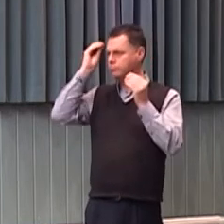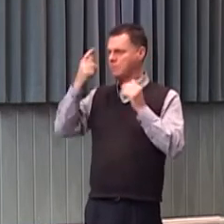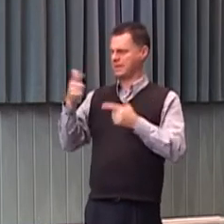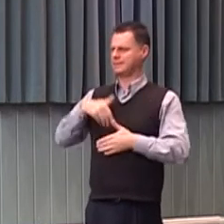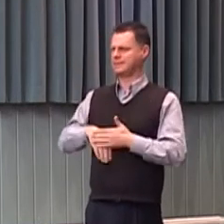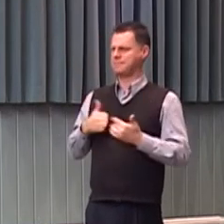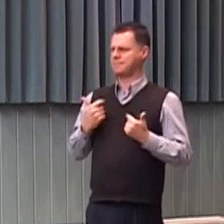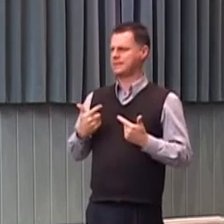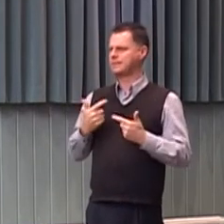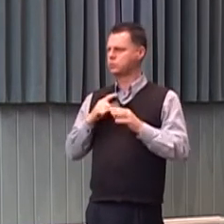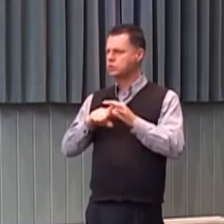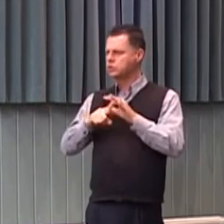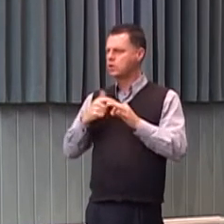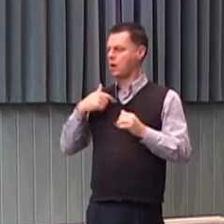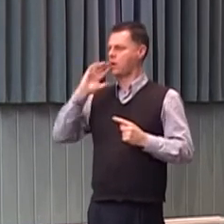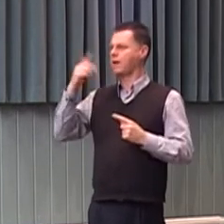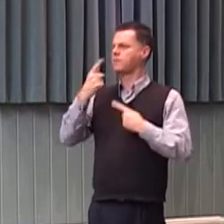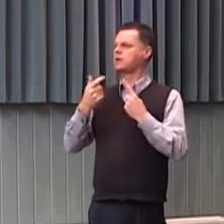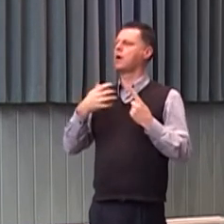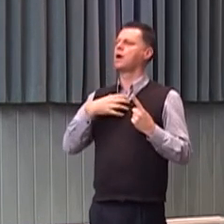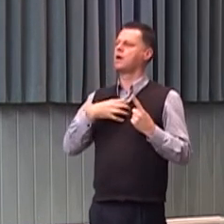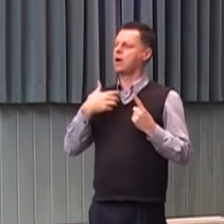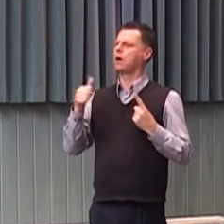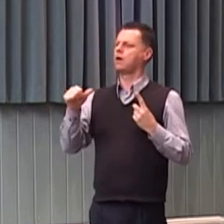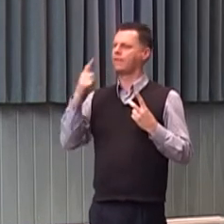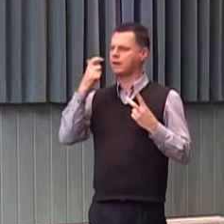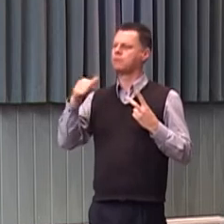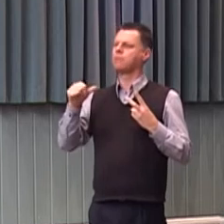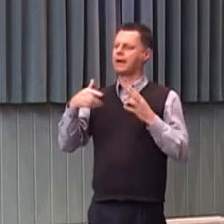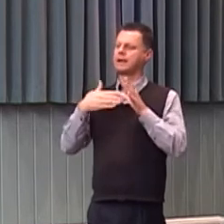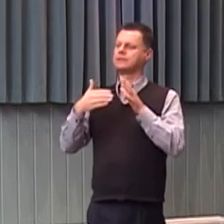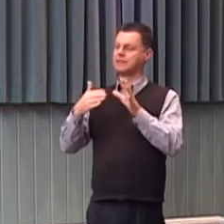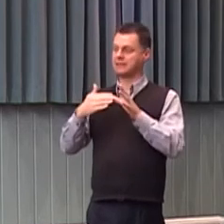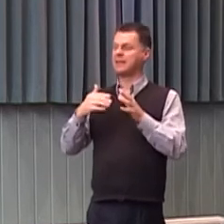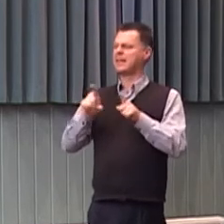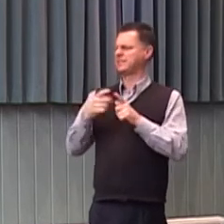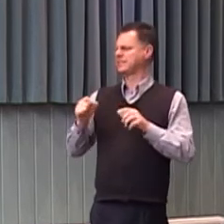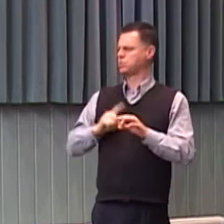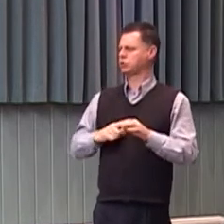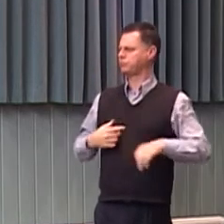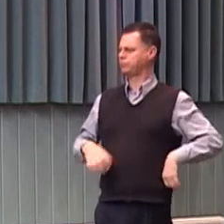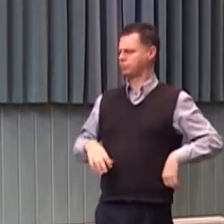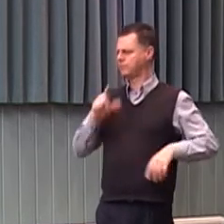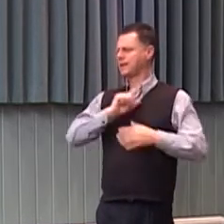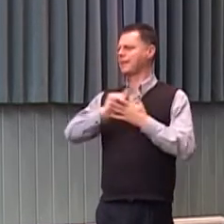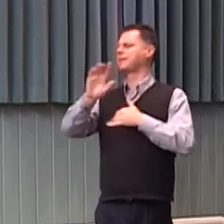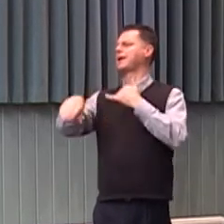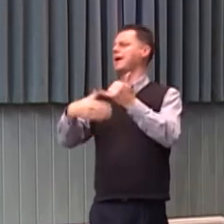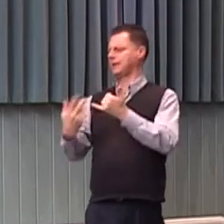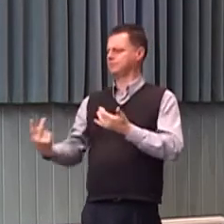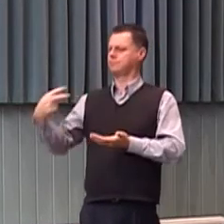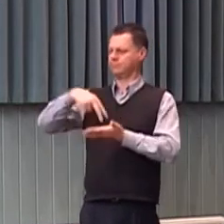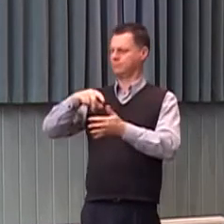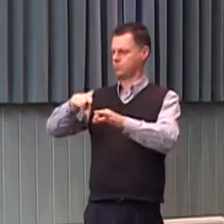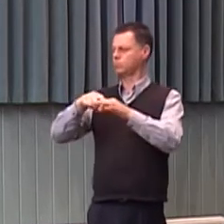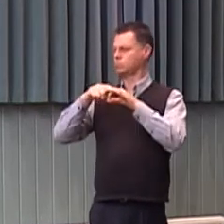answers a lot of your questions. We have an opportunity at the end for questions as well, and it really is your time, so I